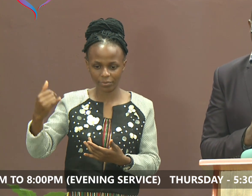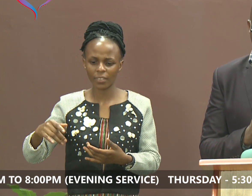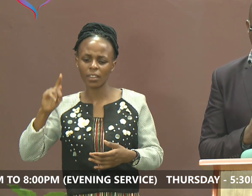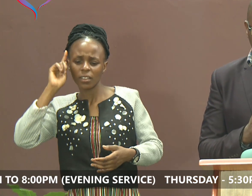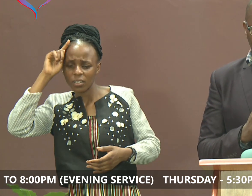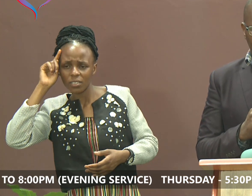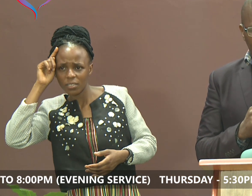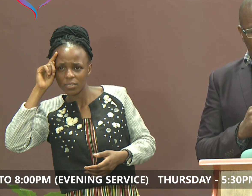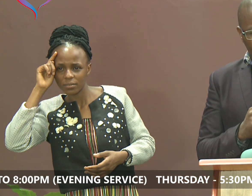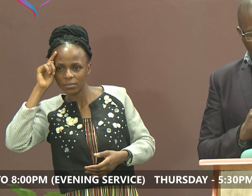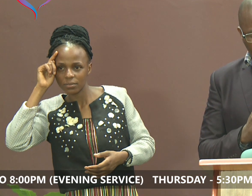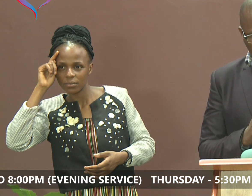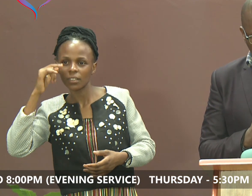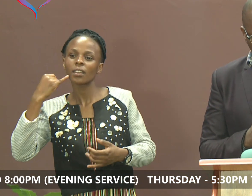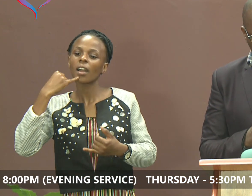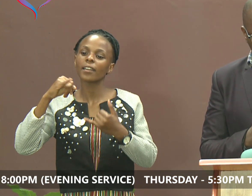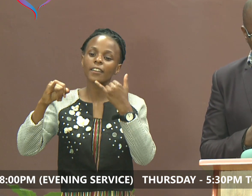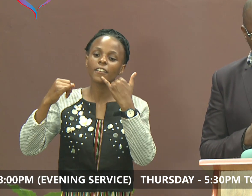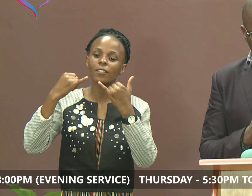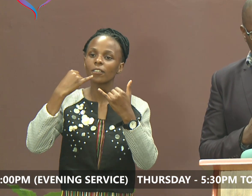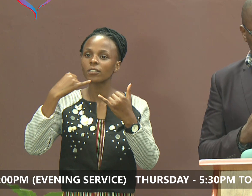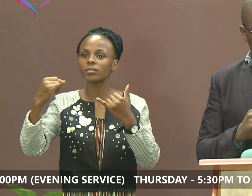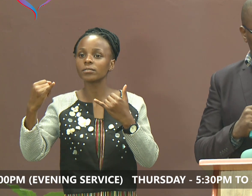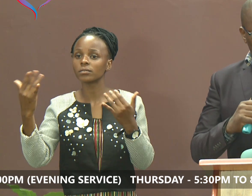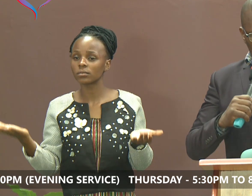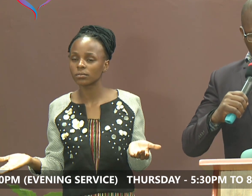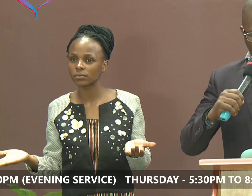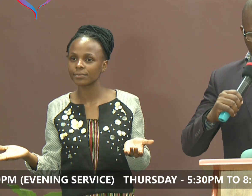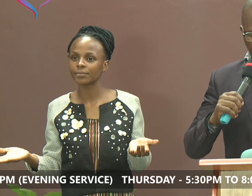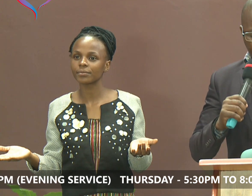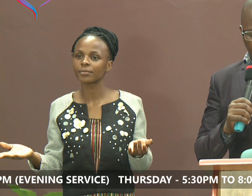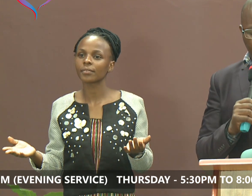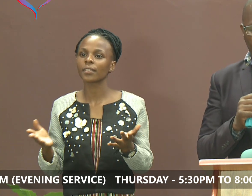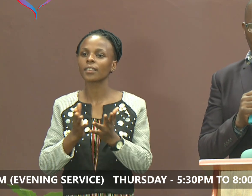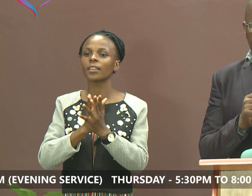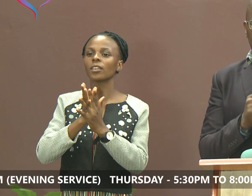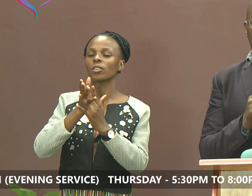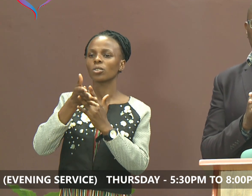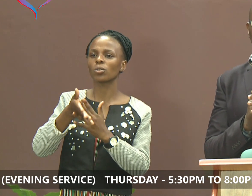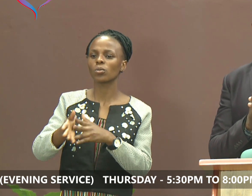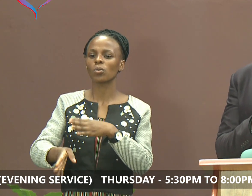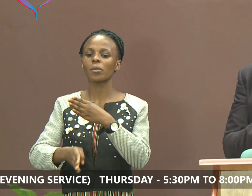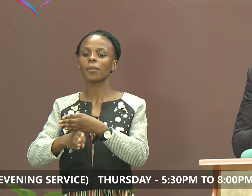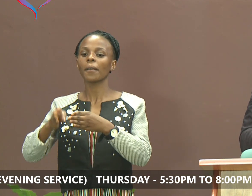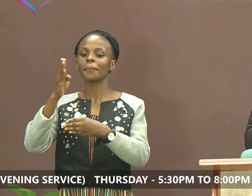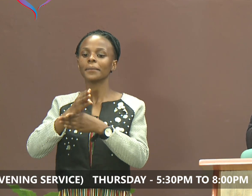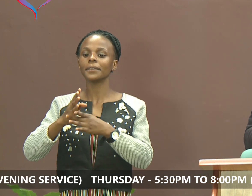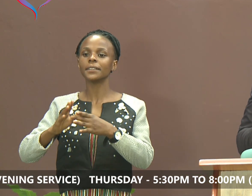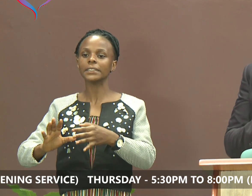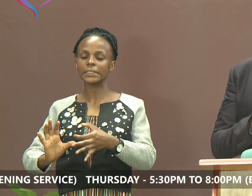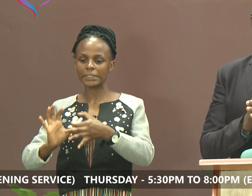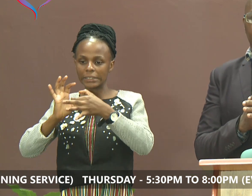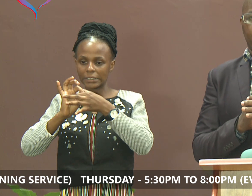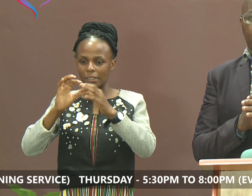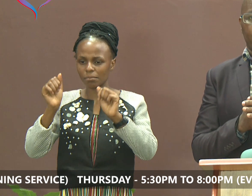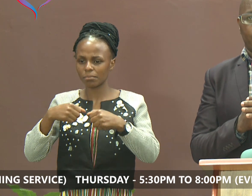mbirozo. Mubirozo. Information. Mukumanya. Through building virtual networks. Okuyita mukola